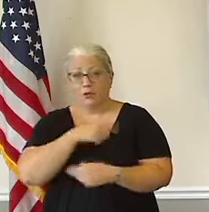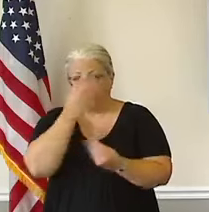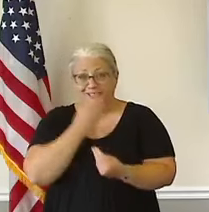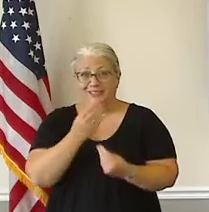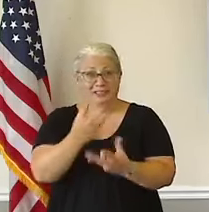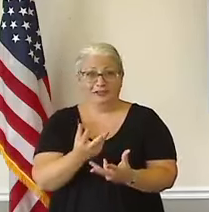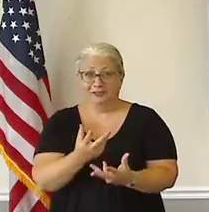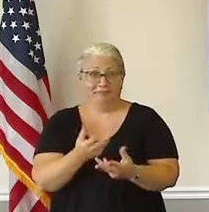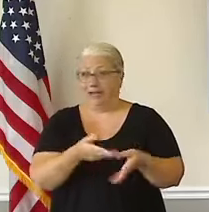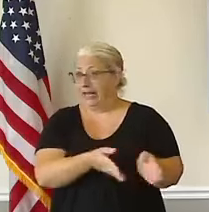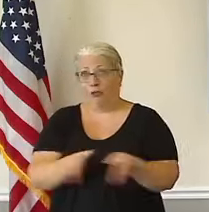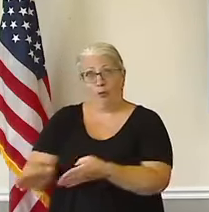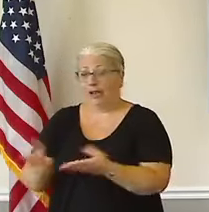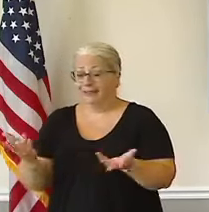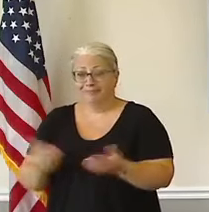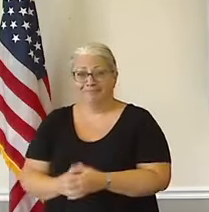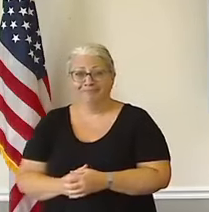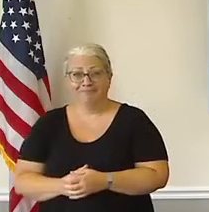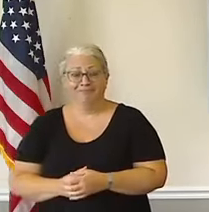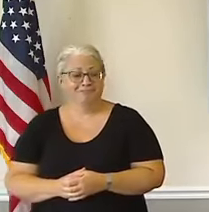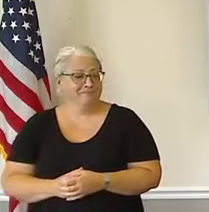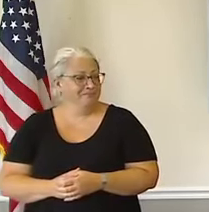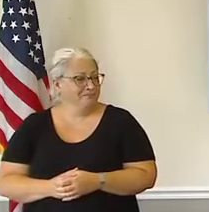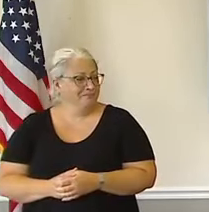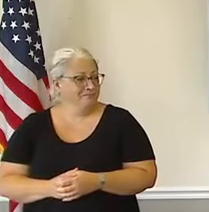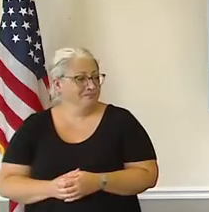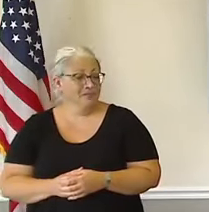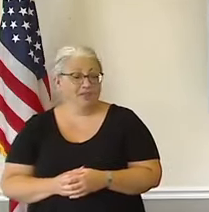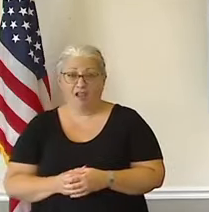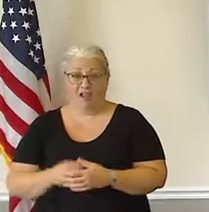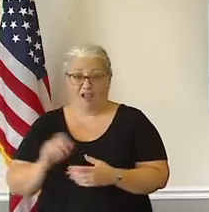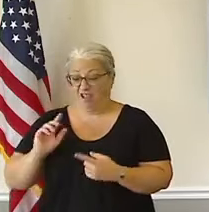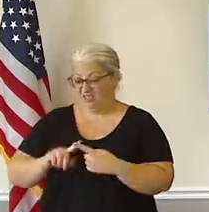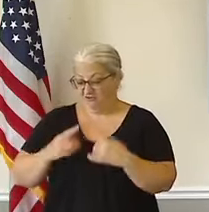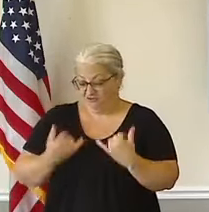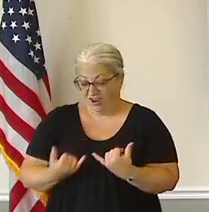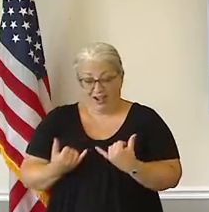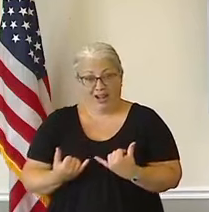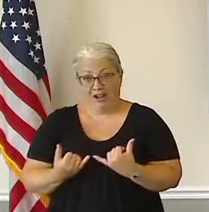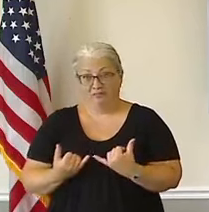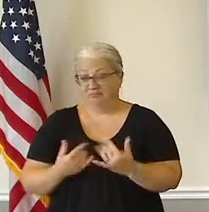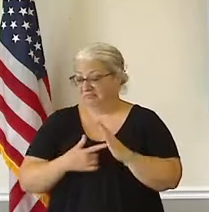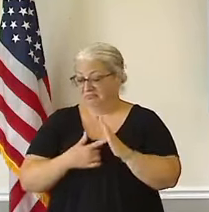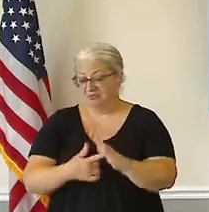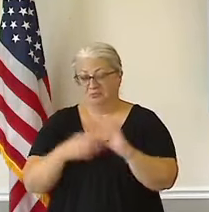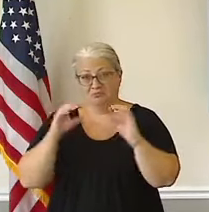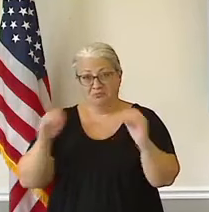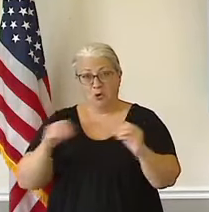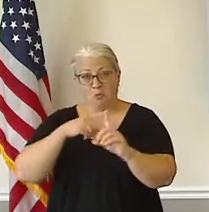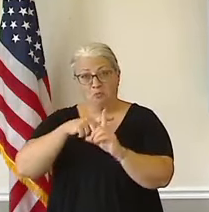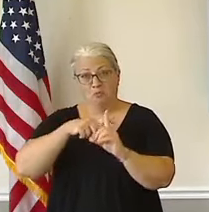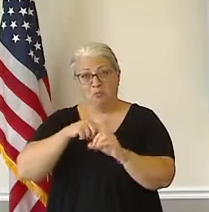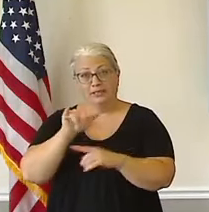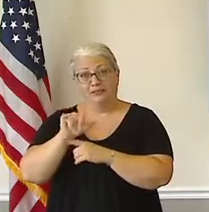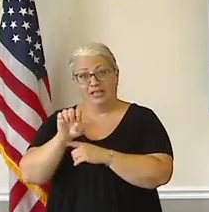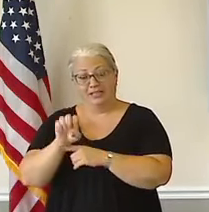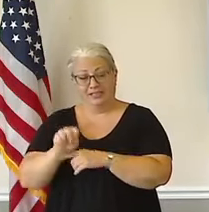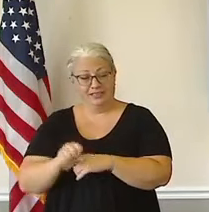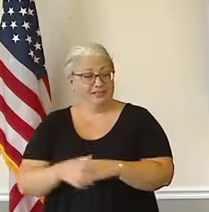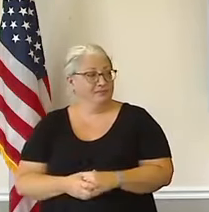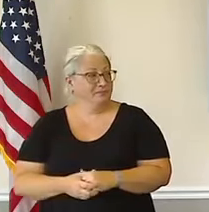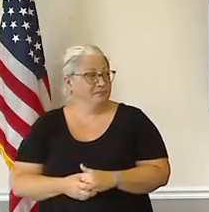another. Why don't we post online if we have some updated information? But as of this second, we're not showing any positive cases, which is good for the health of those